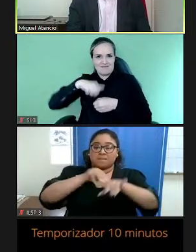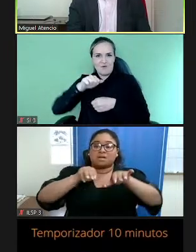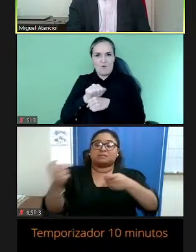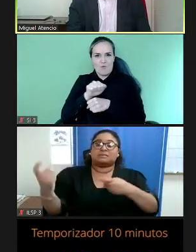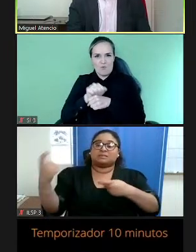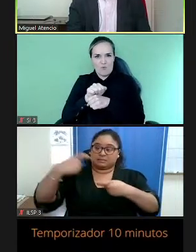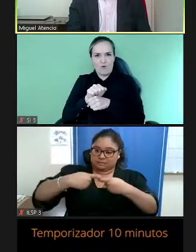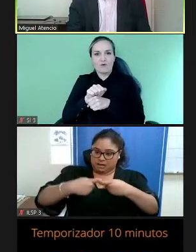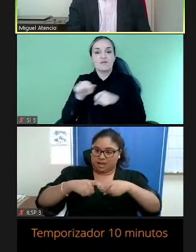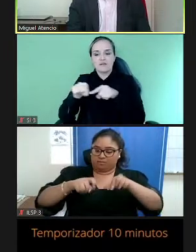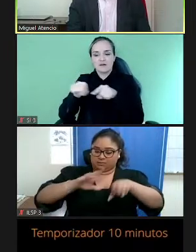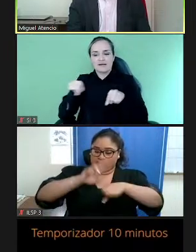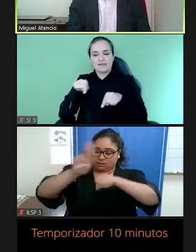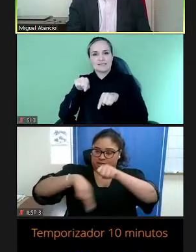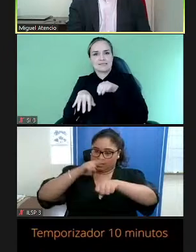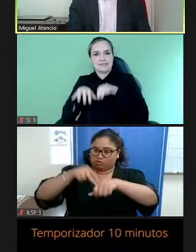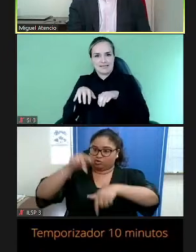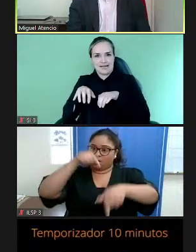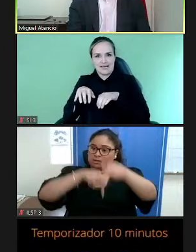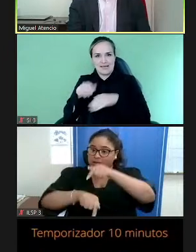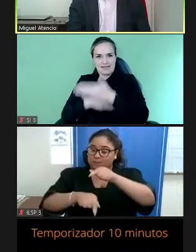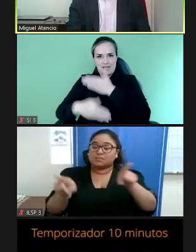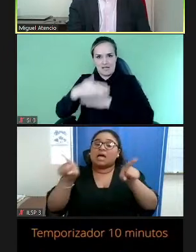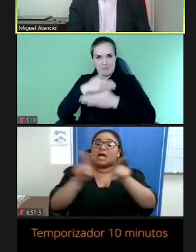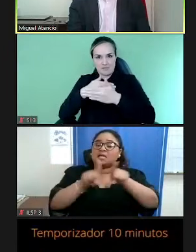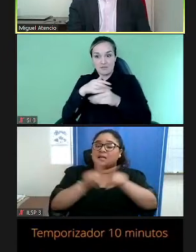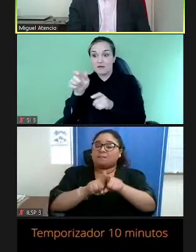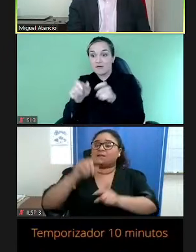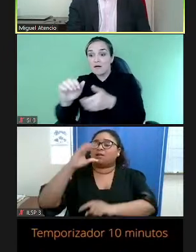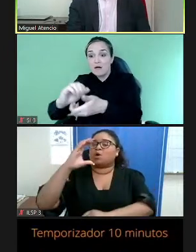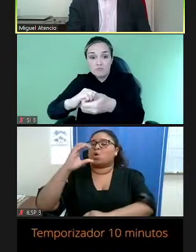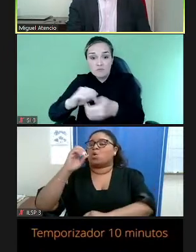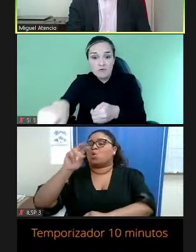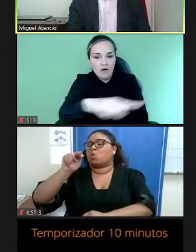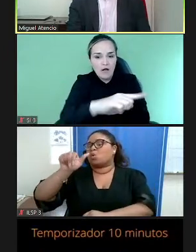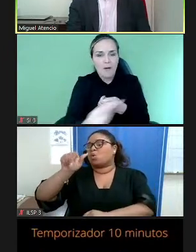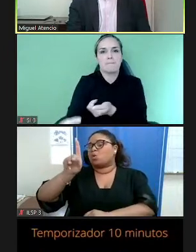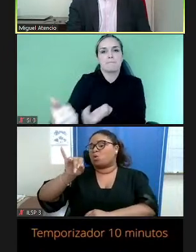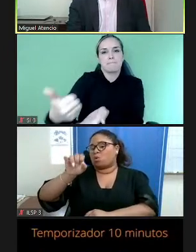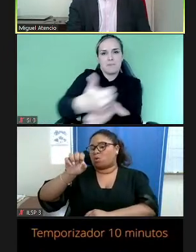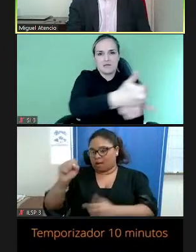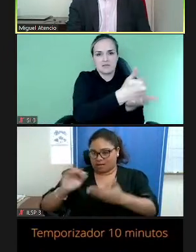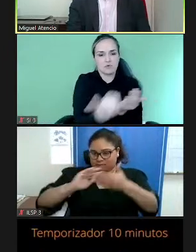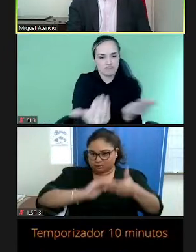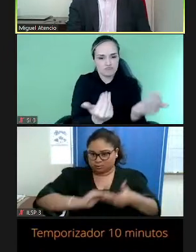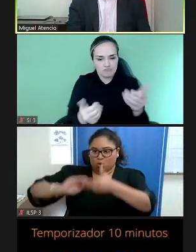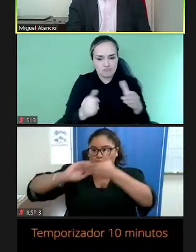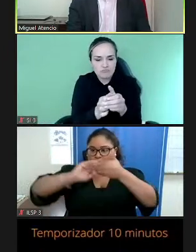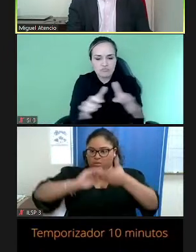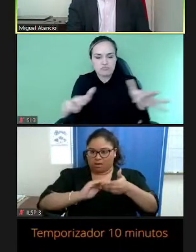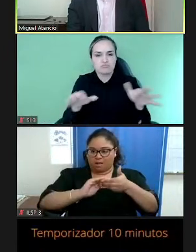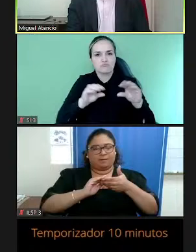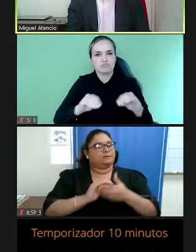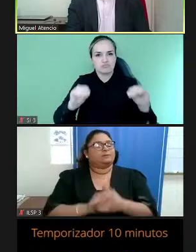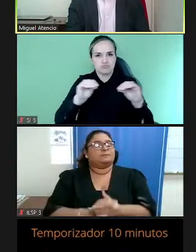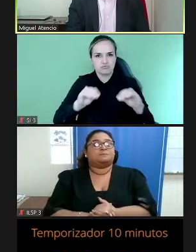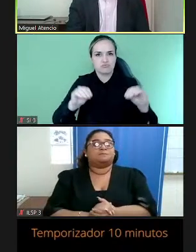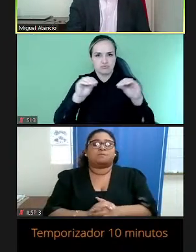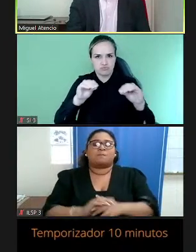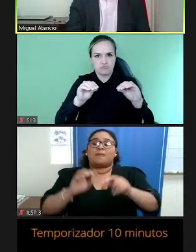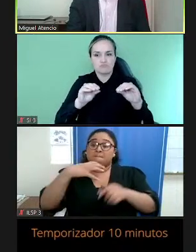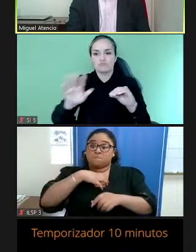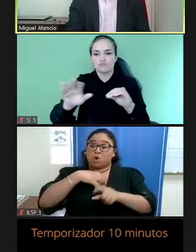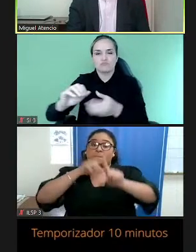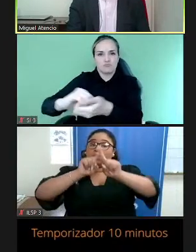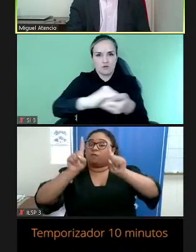the national secretary of disability and the canadians will be participating purchases from different institutions